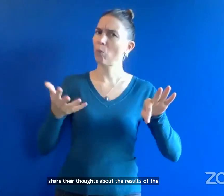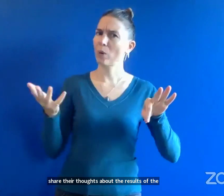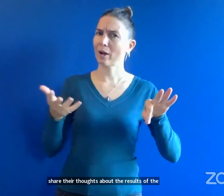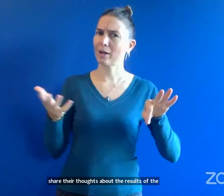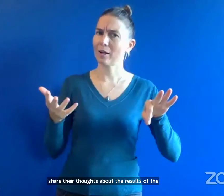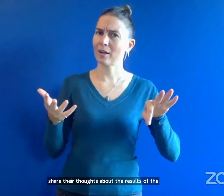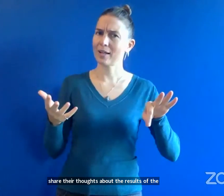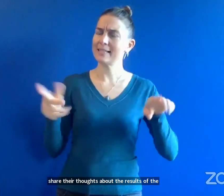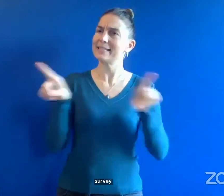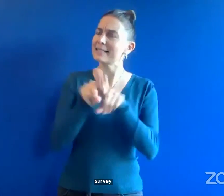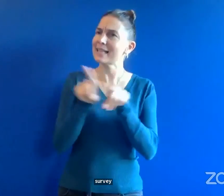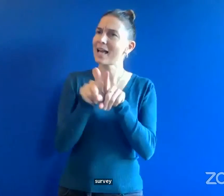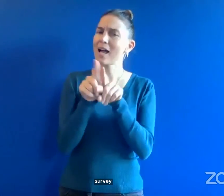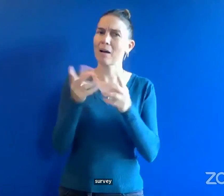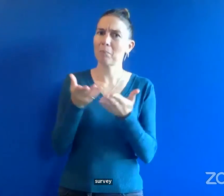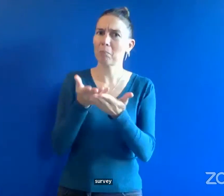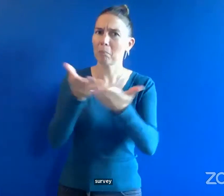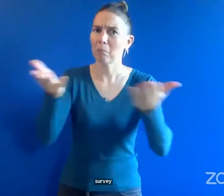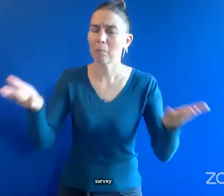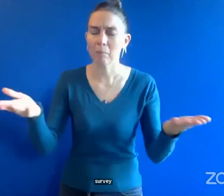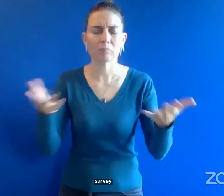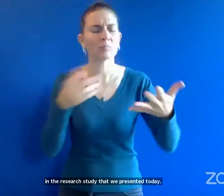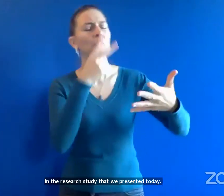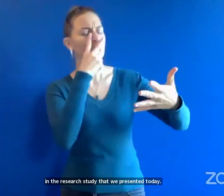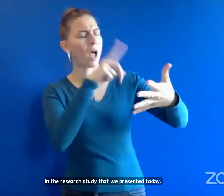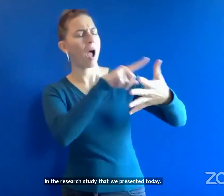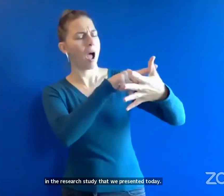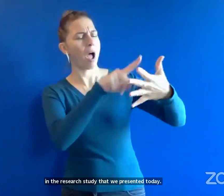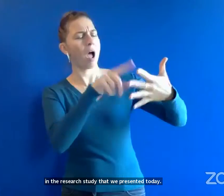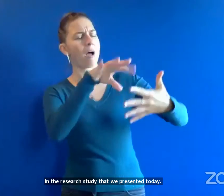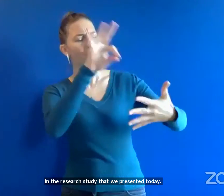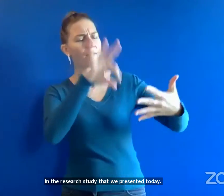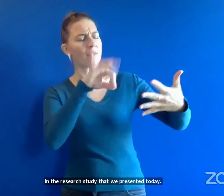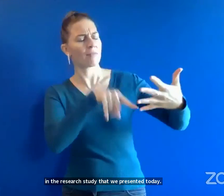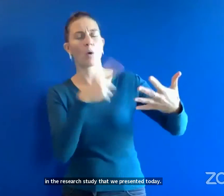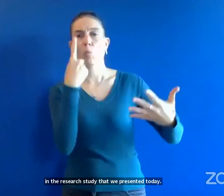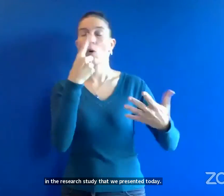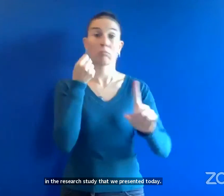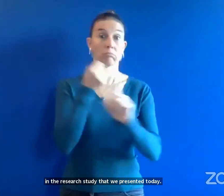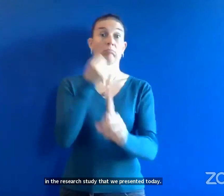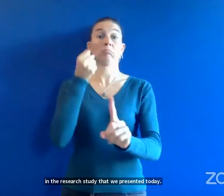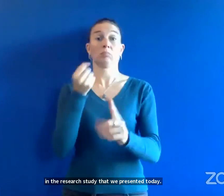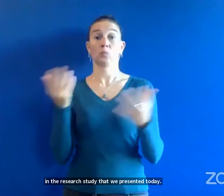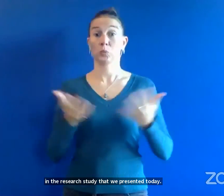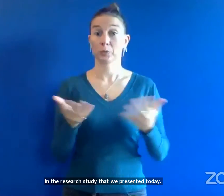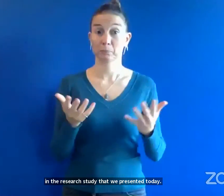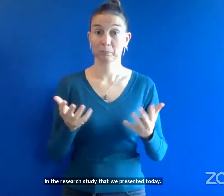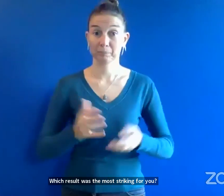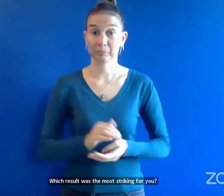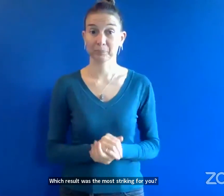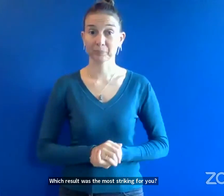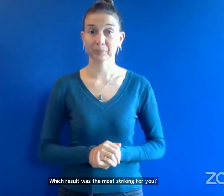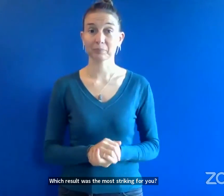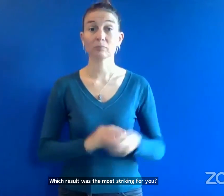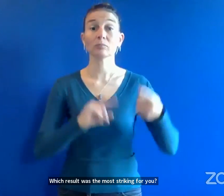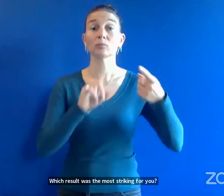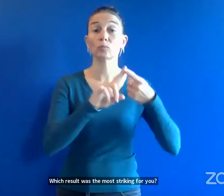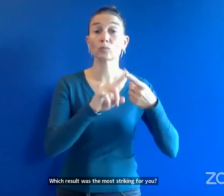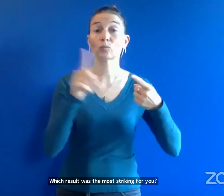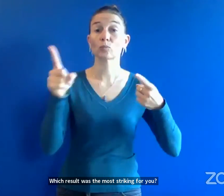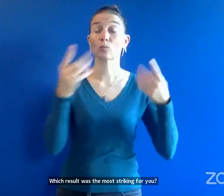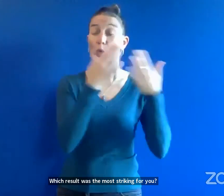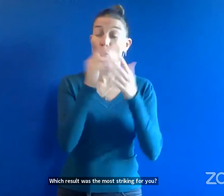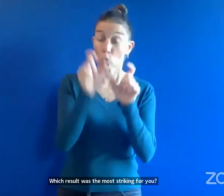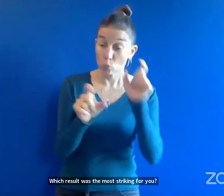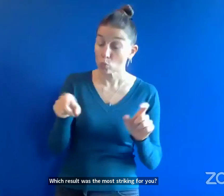Which result was the most striking for you? So first option is students with disabilities